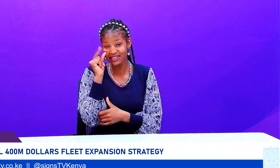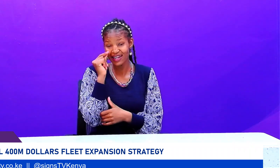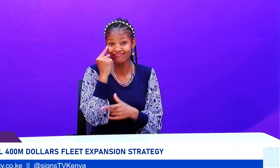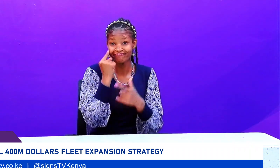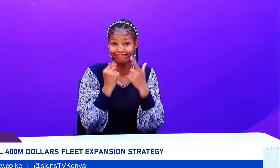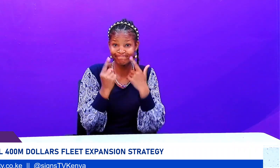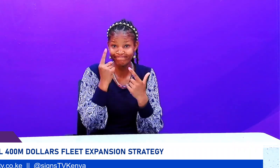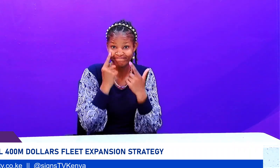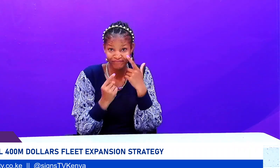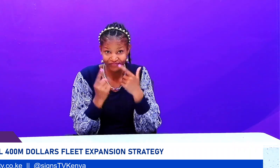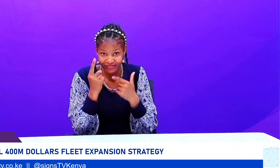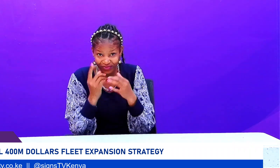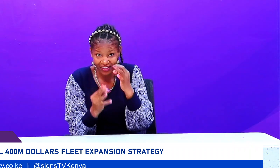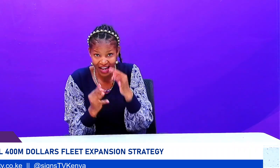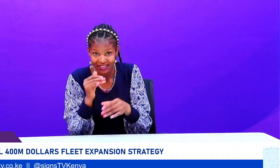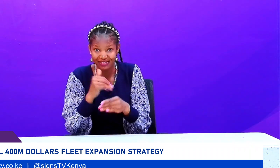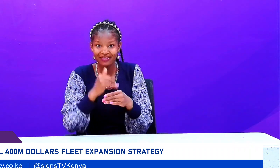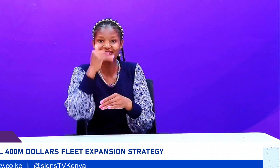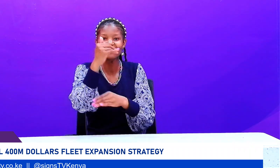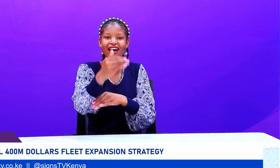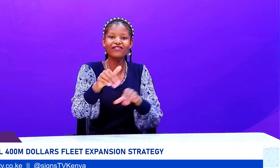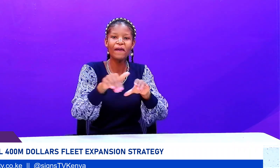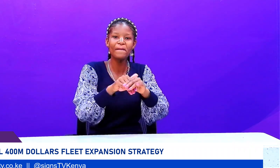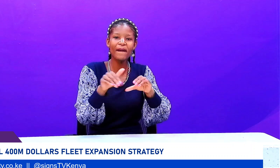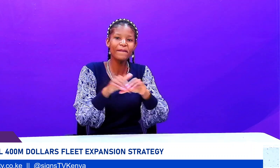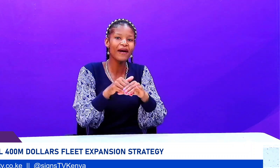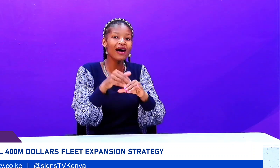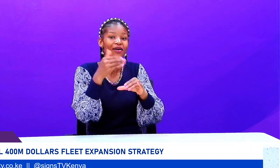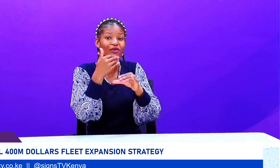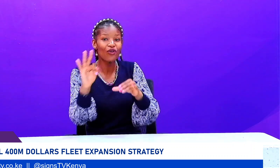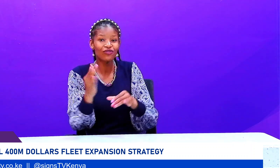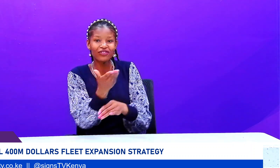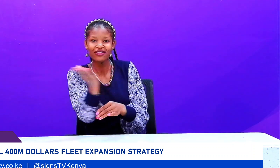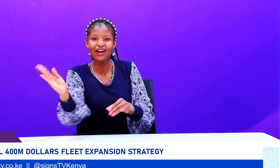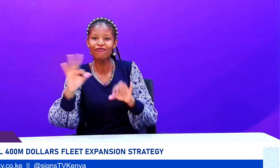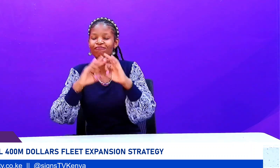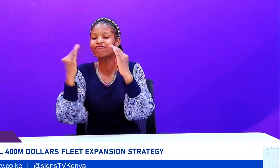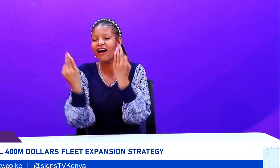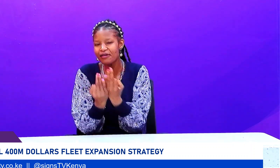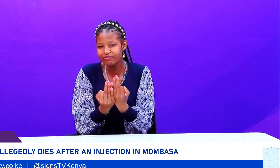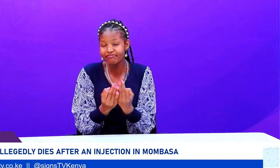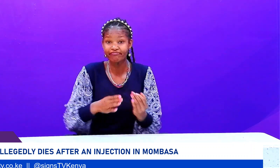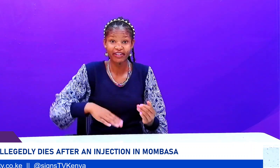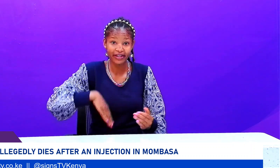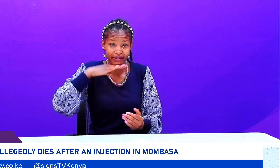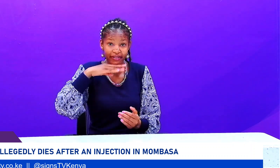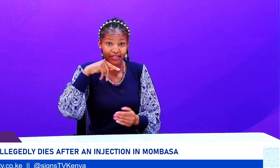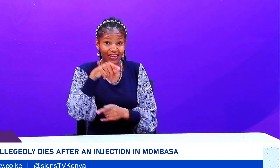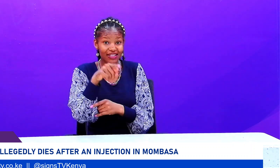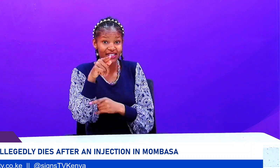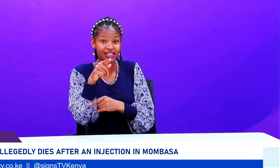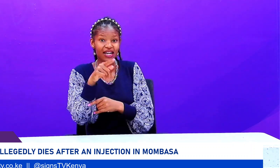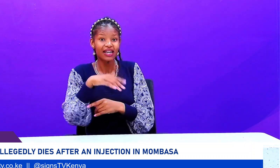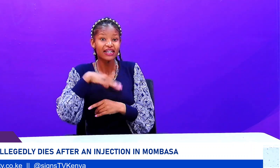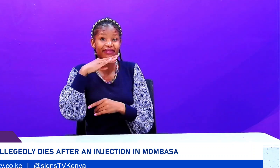Moving on to the final news item, a family in Mombasa is crying for justice after a member of their